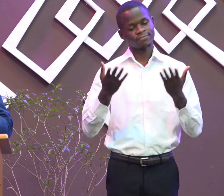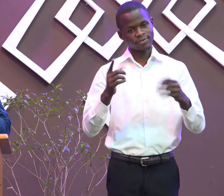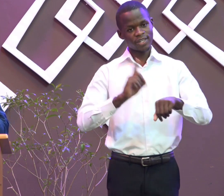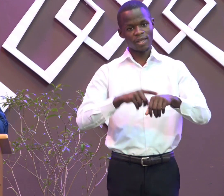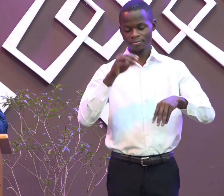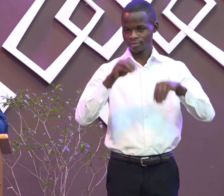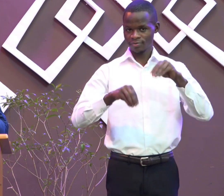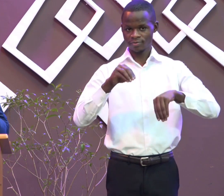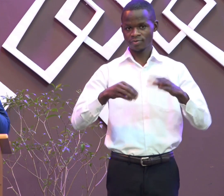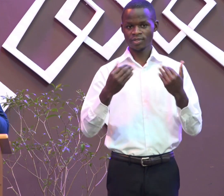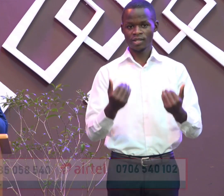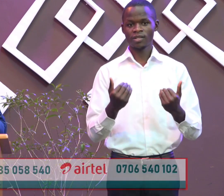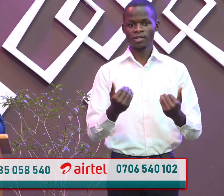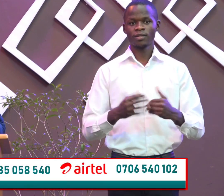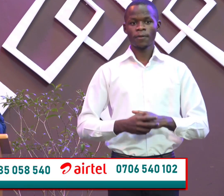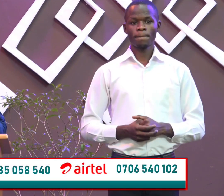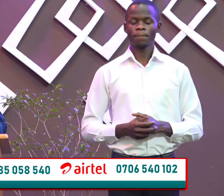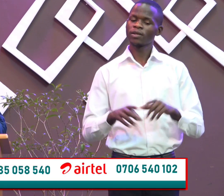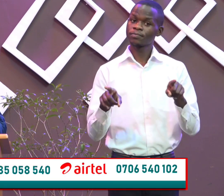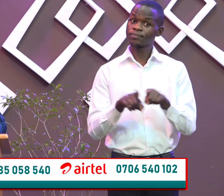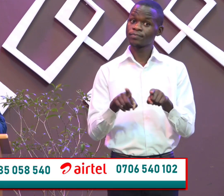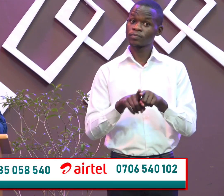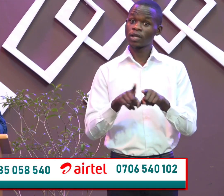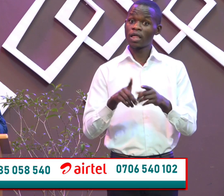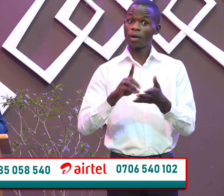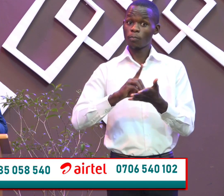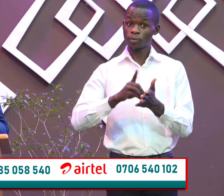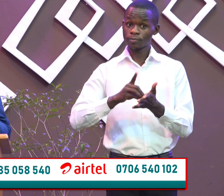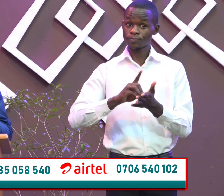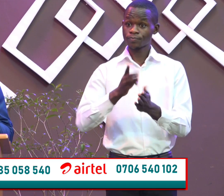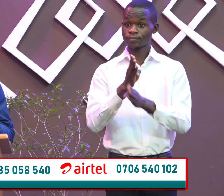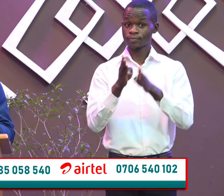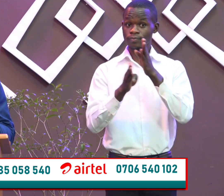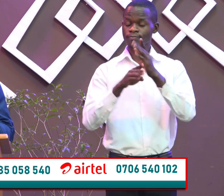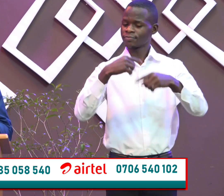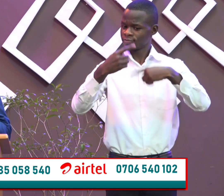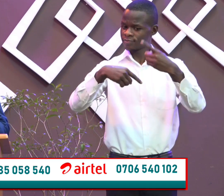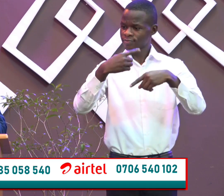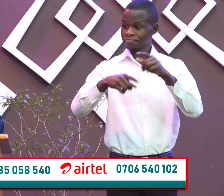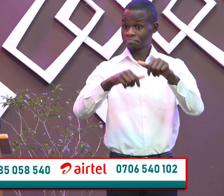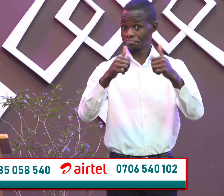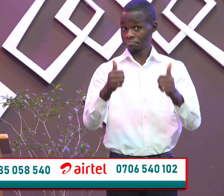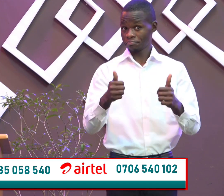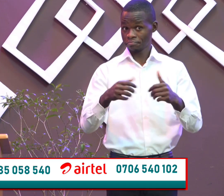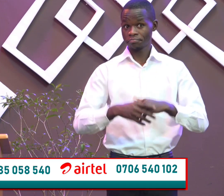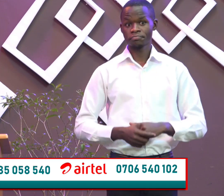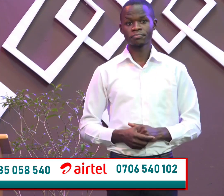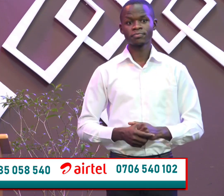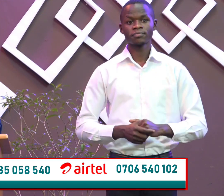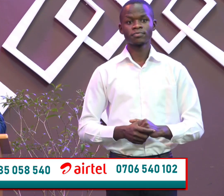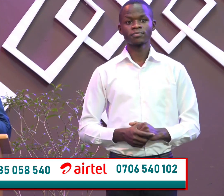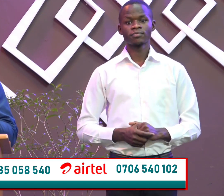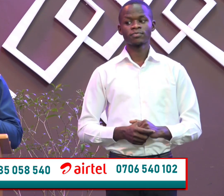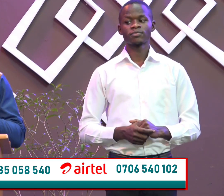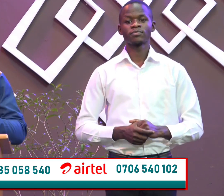tuwayo. Such that we can give. Project ya fe yatuzimbe ngabwe nabagambye genda mu maso. Our tuzimbe project is